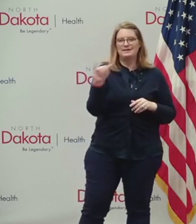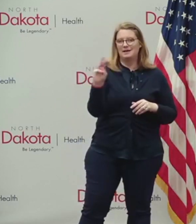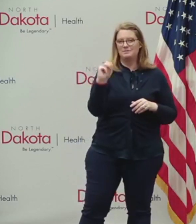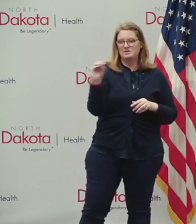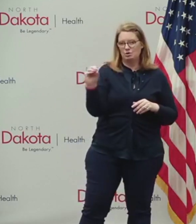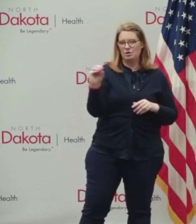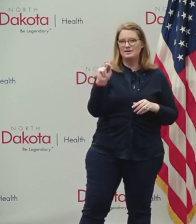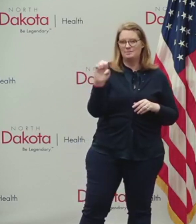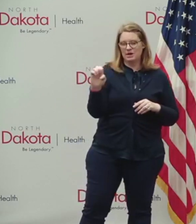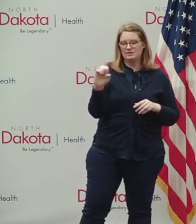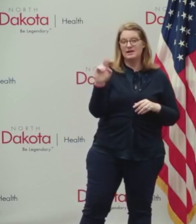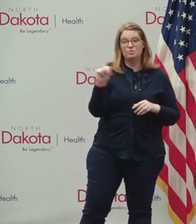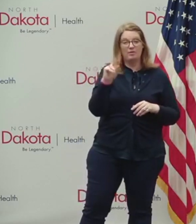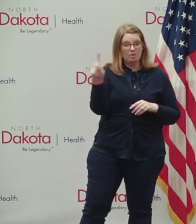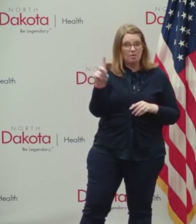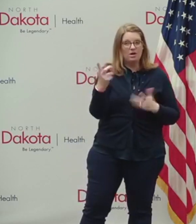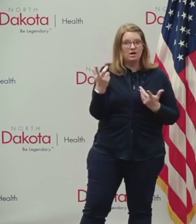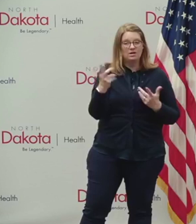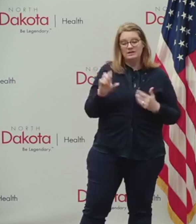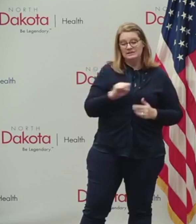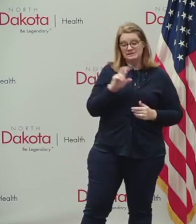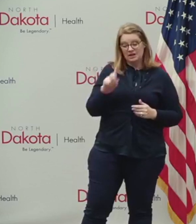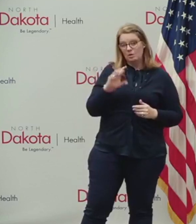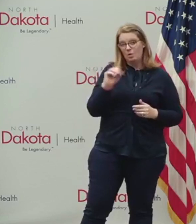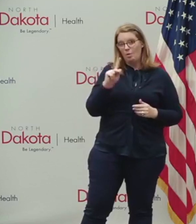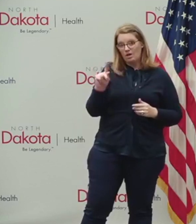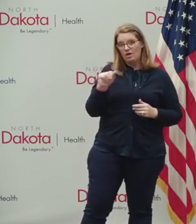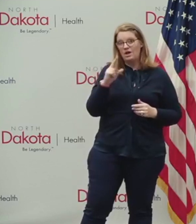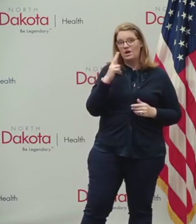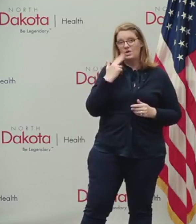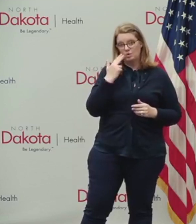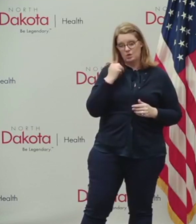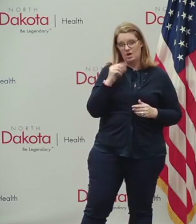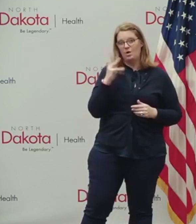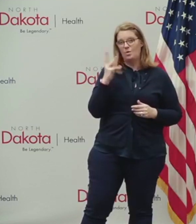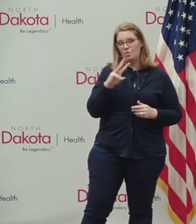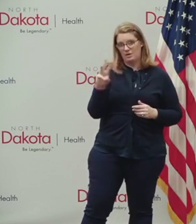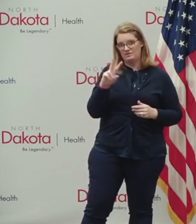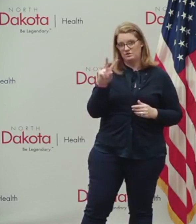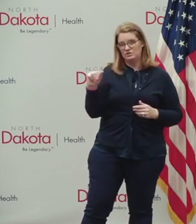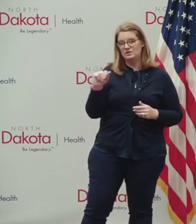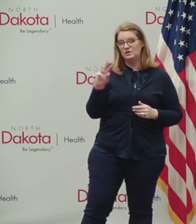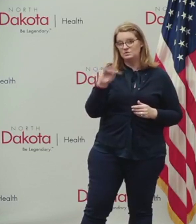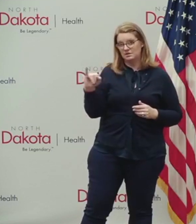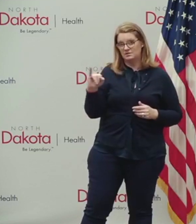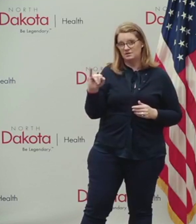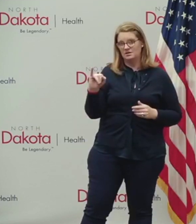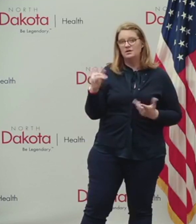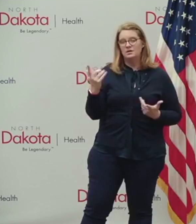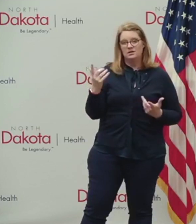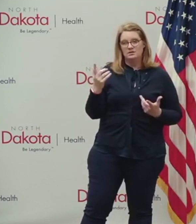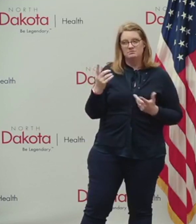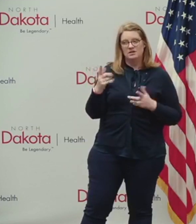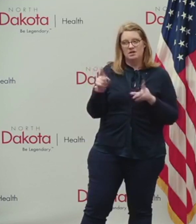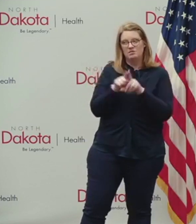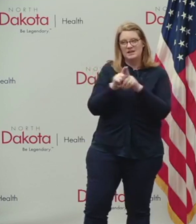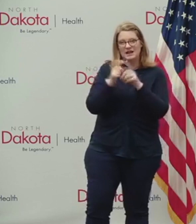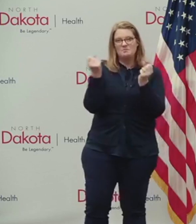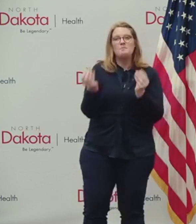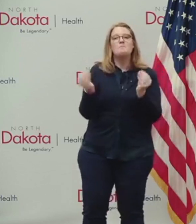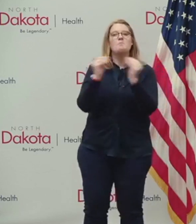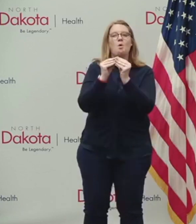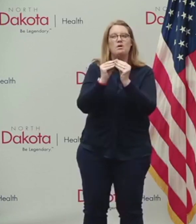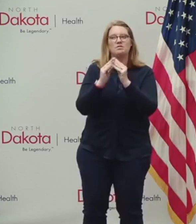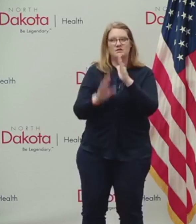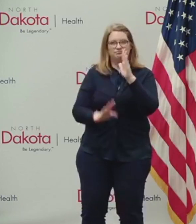Missouri, Nebraska, North Dakota, South Dakota, Oklahoma, Utah, West Virginia, and Wisconsin. So, however, through